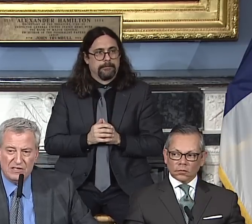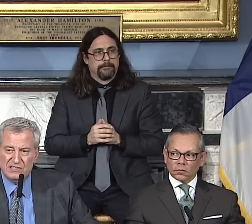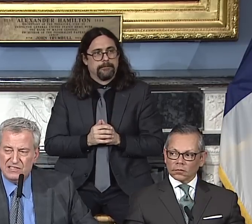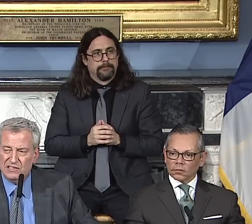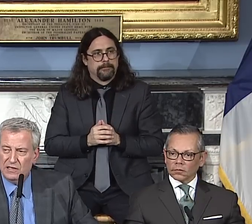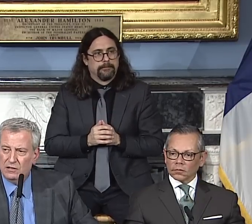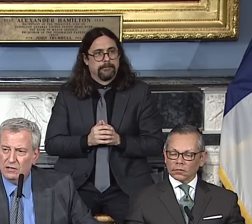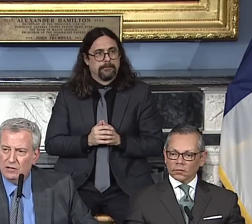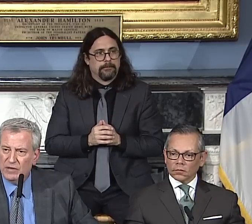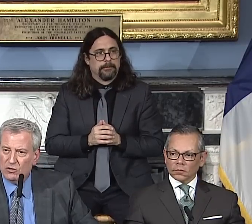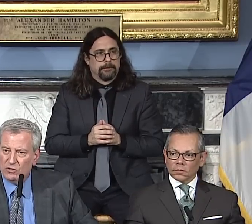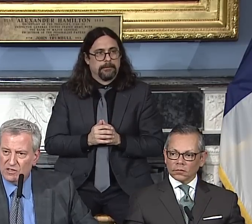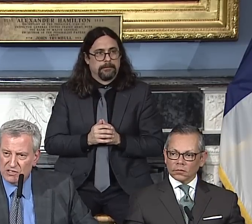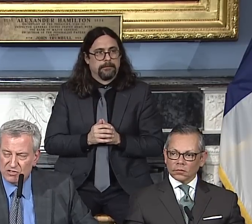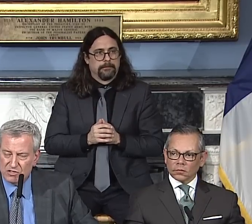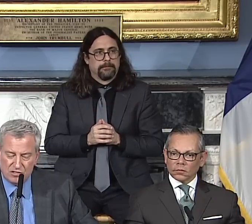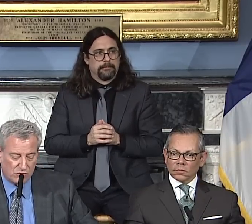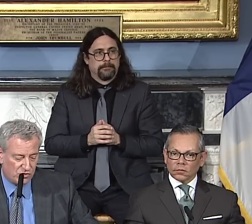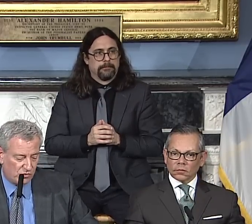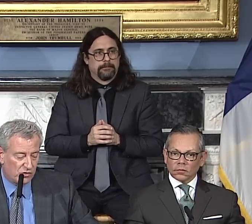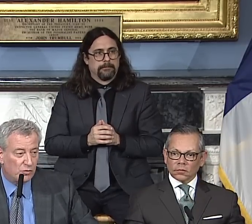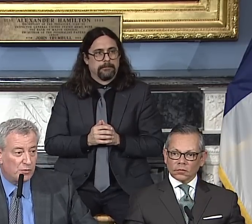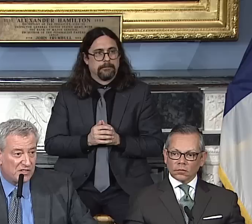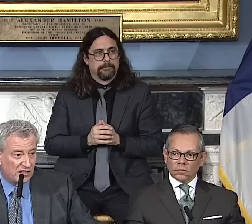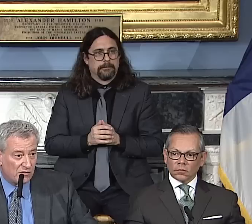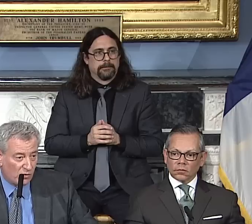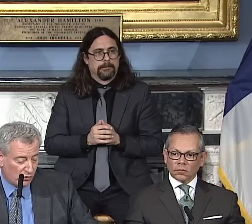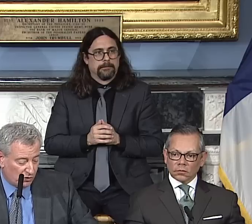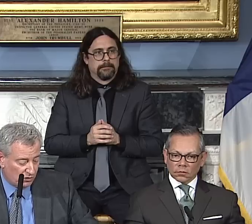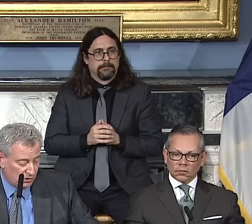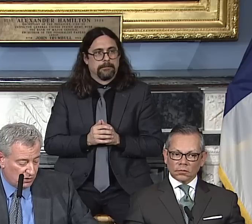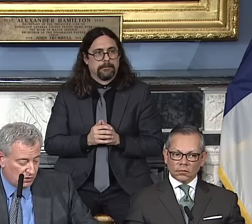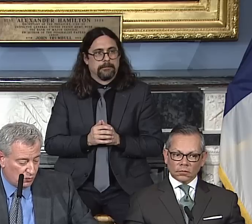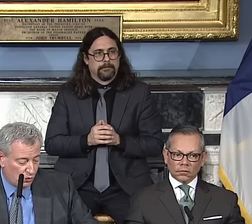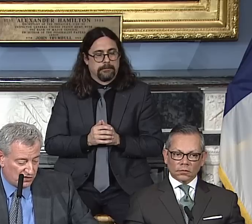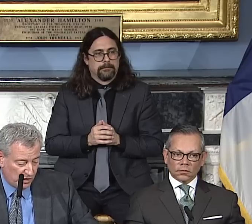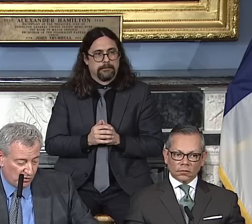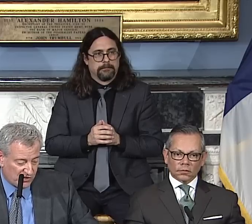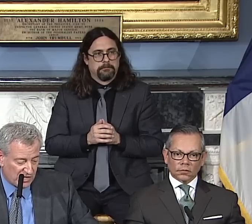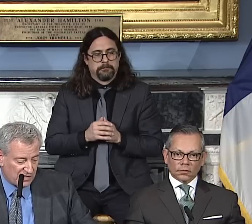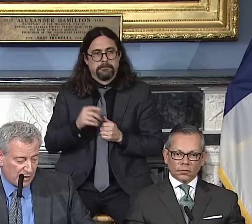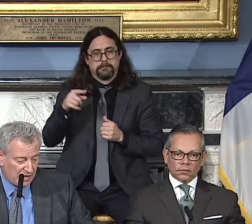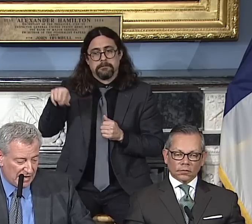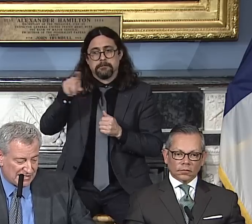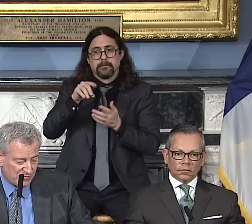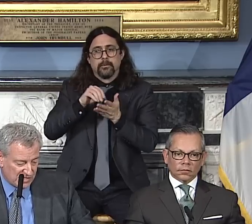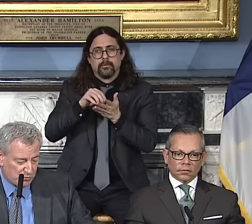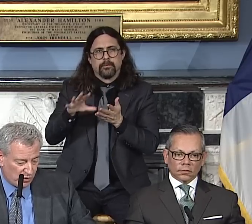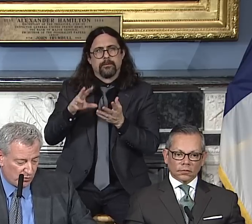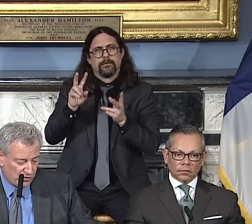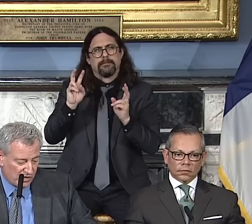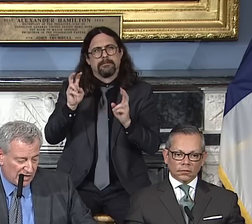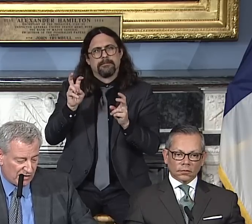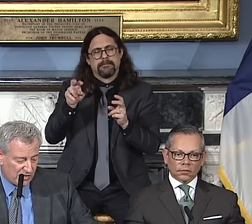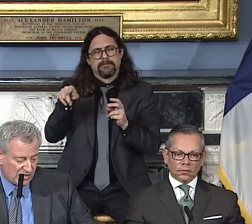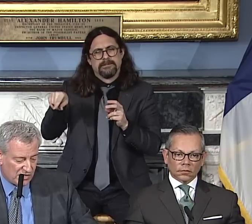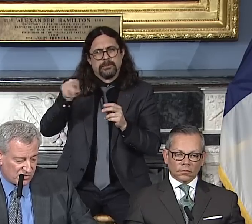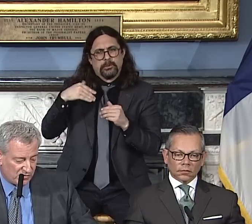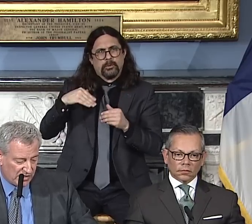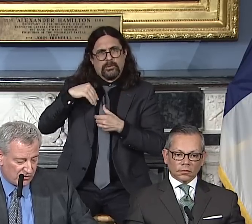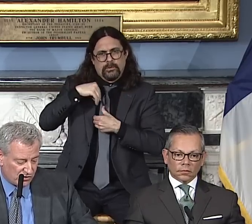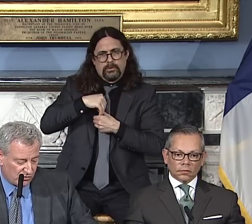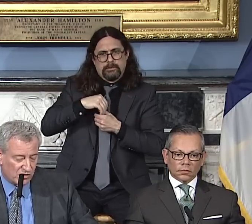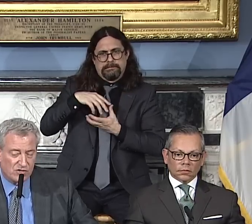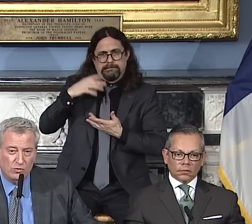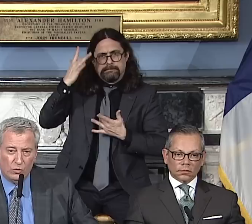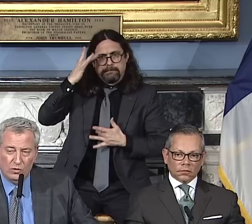of pre-existing medical conditions, so children who would be particularly vulnerable. We're double checking that, but as of this point, we do not have an indication